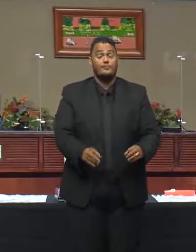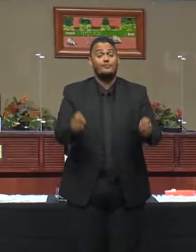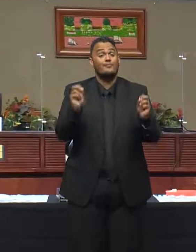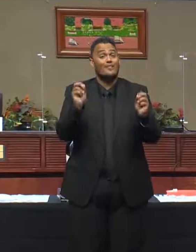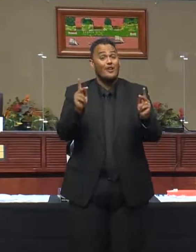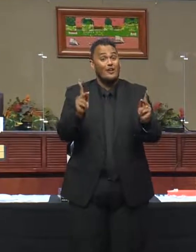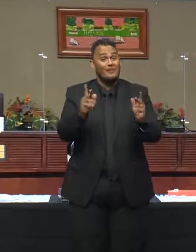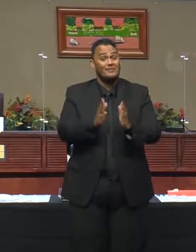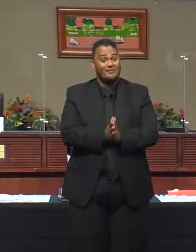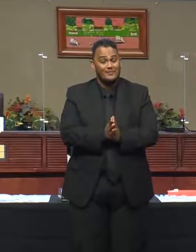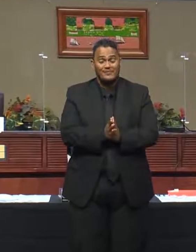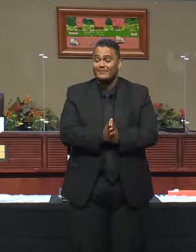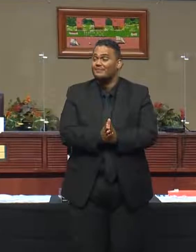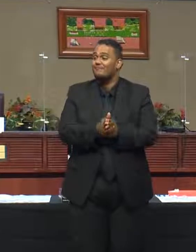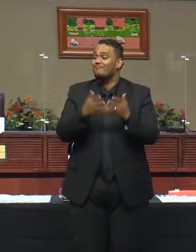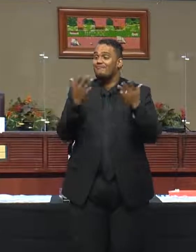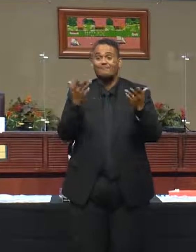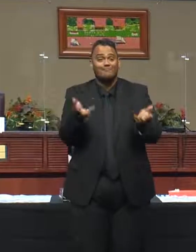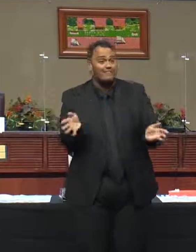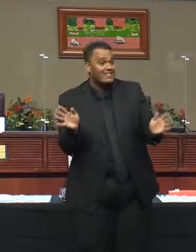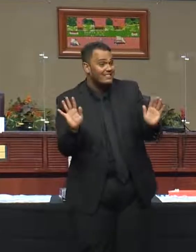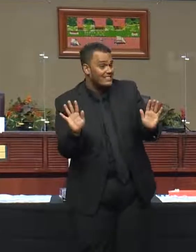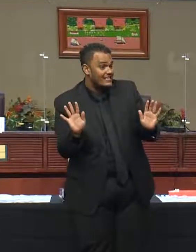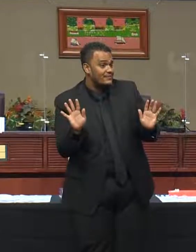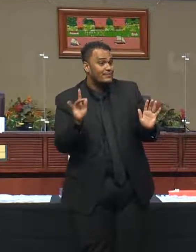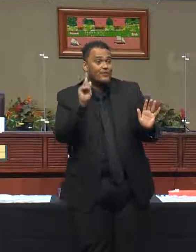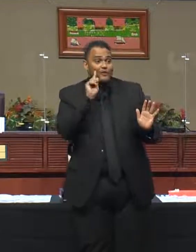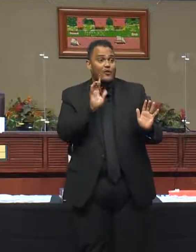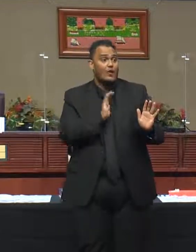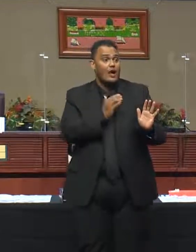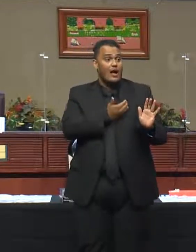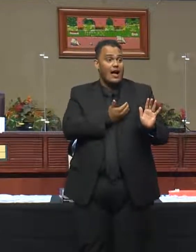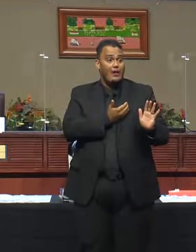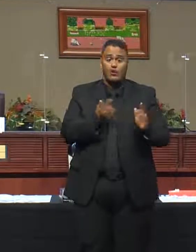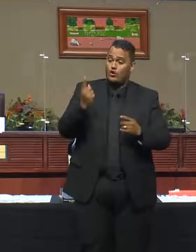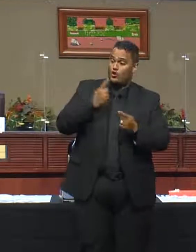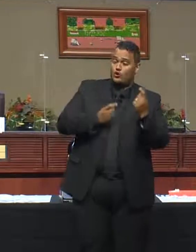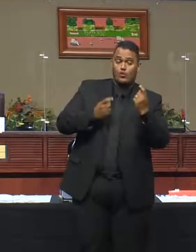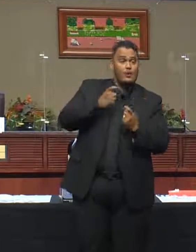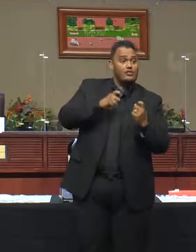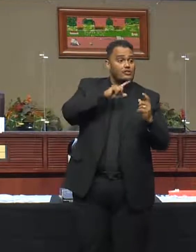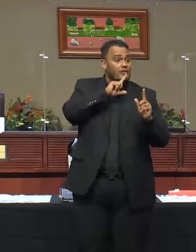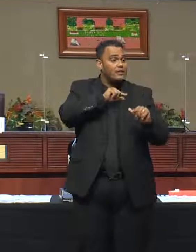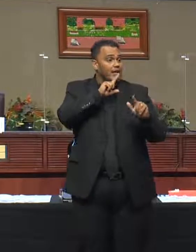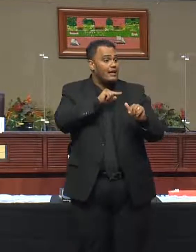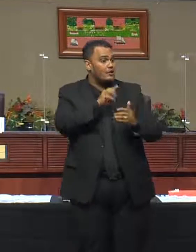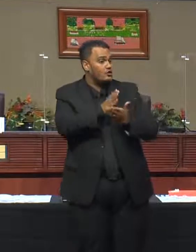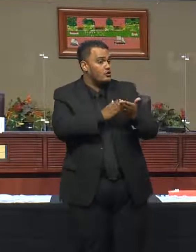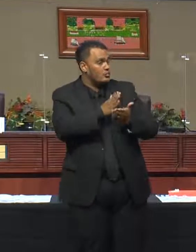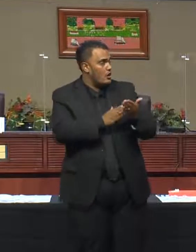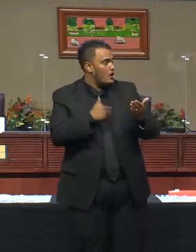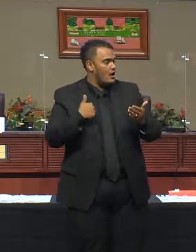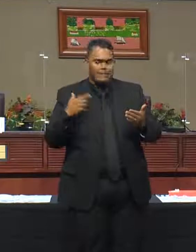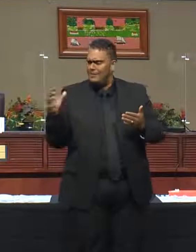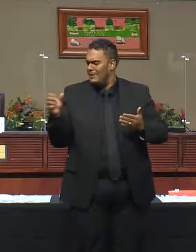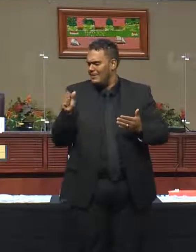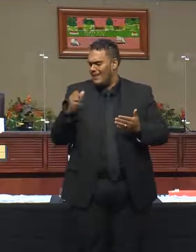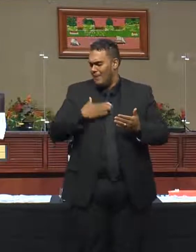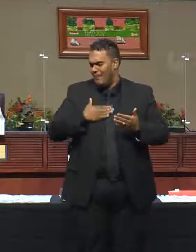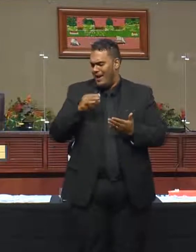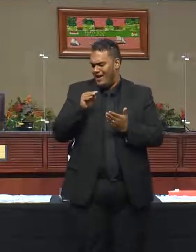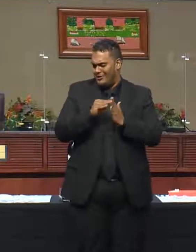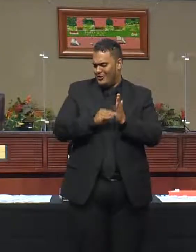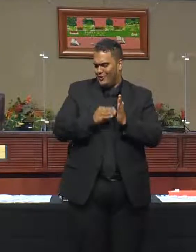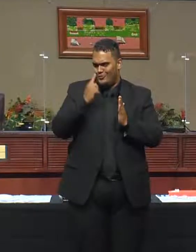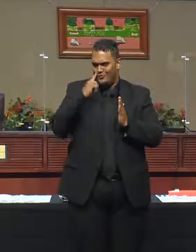Okay, that is the end of the Q&A portion. Let me get my notes to do the introductions.